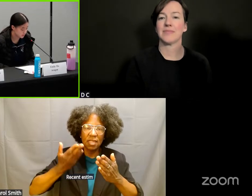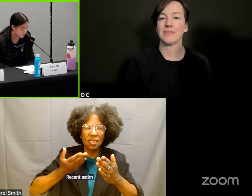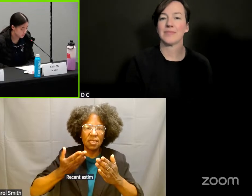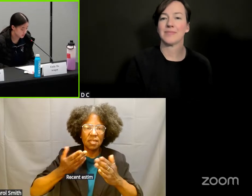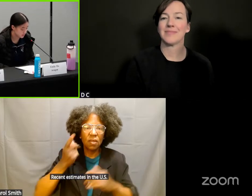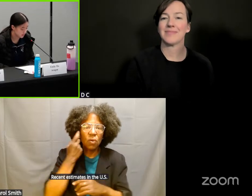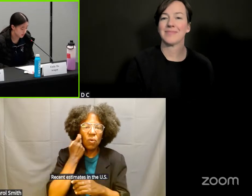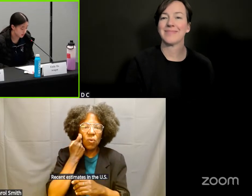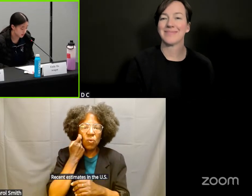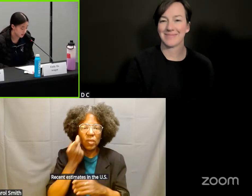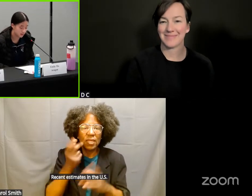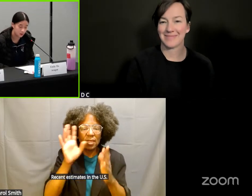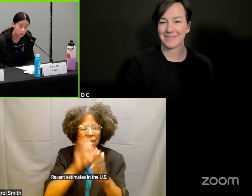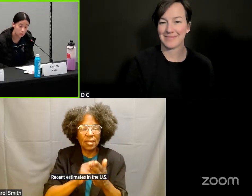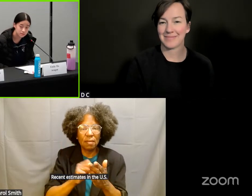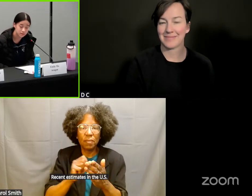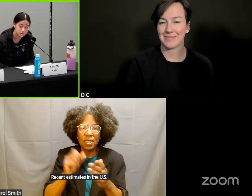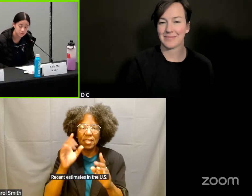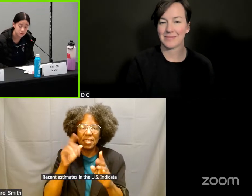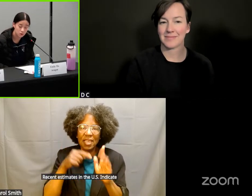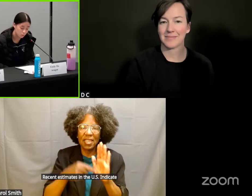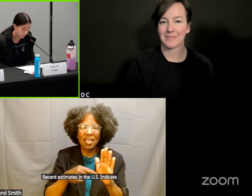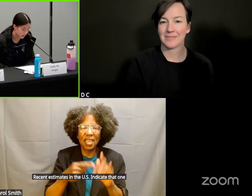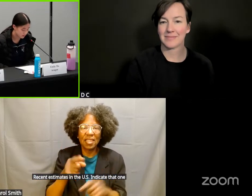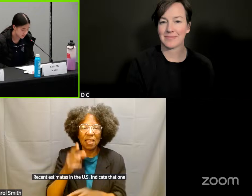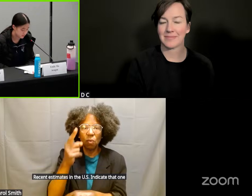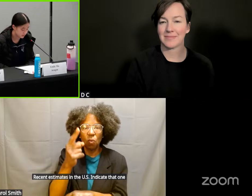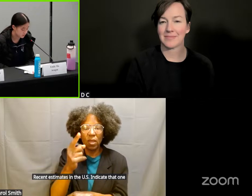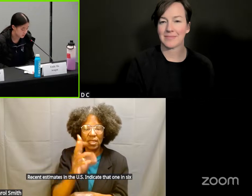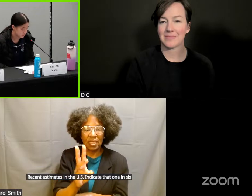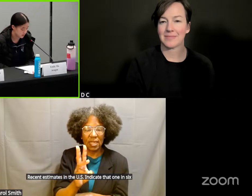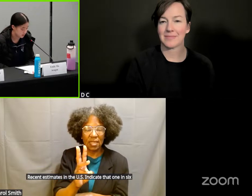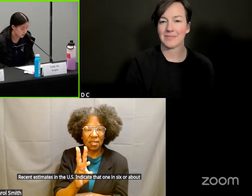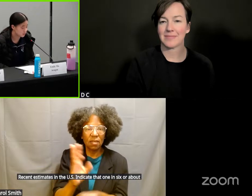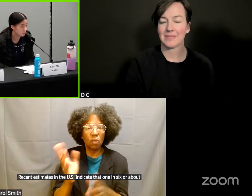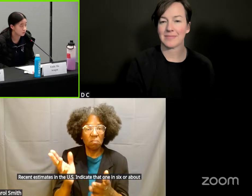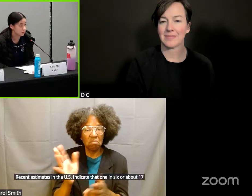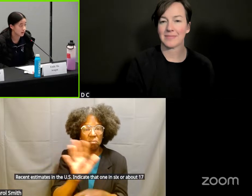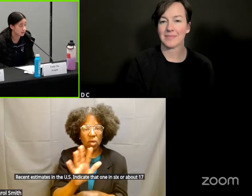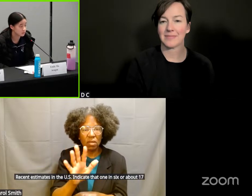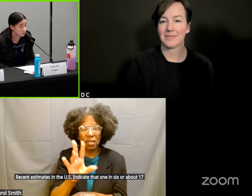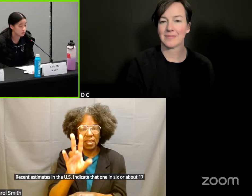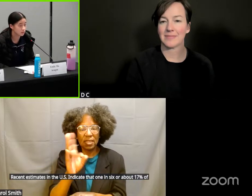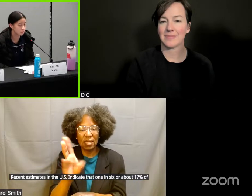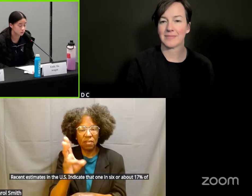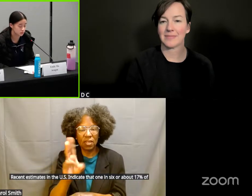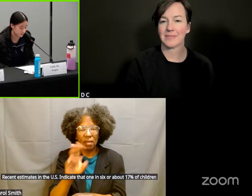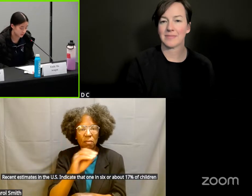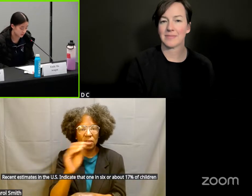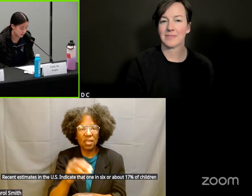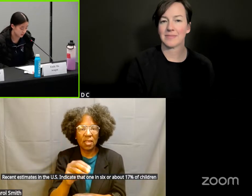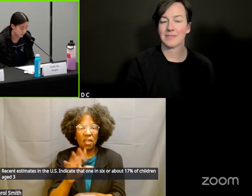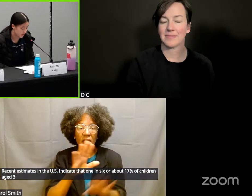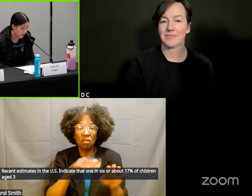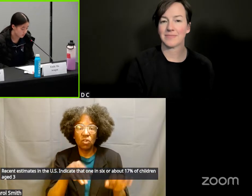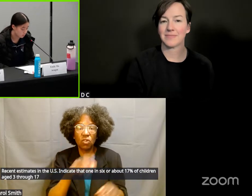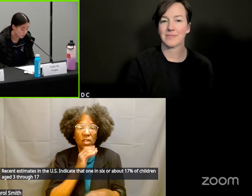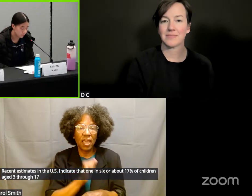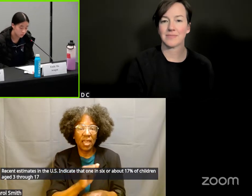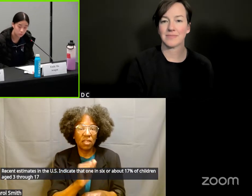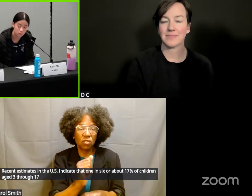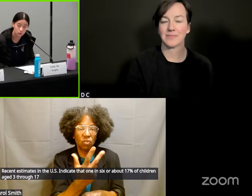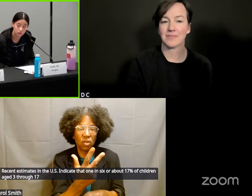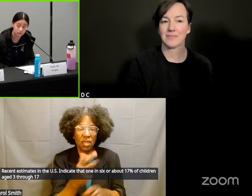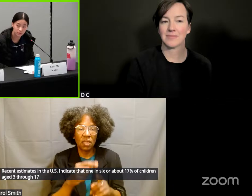U.S. indicate that 1 in 6, or about 17% of children aged 3 through 17 have one